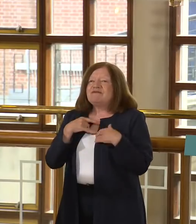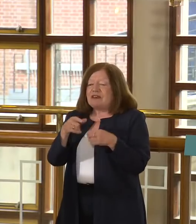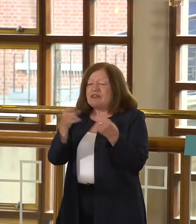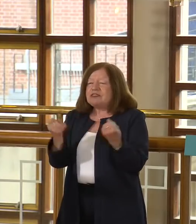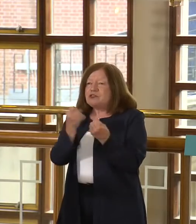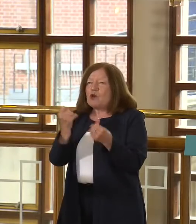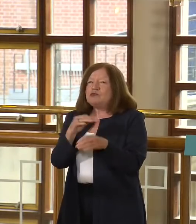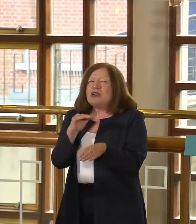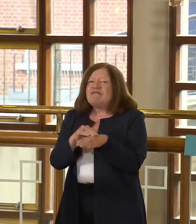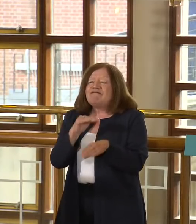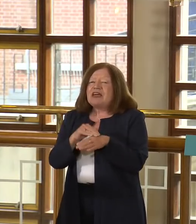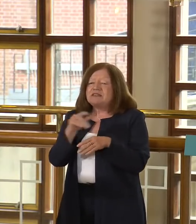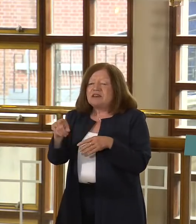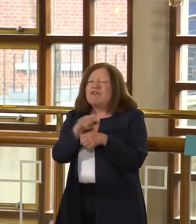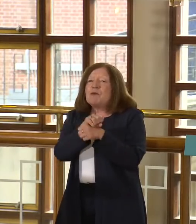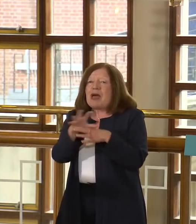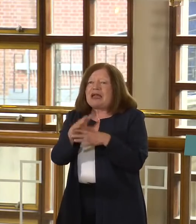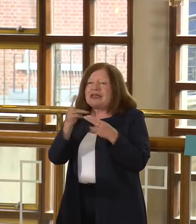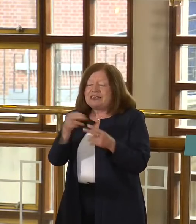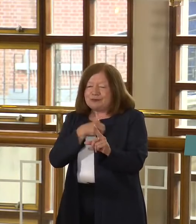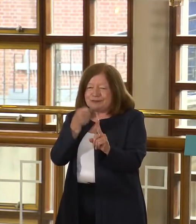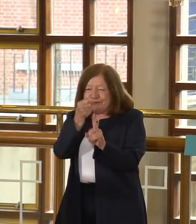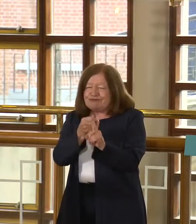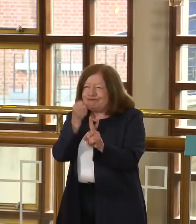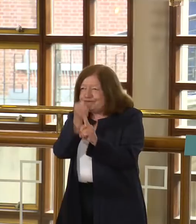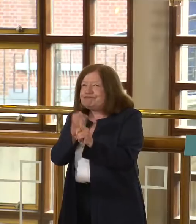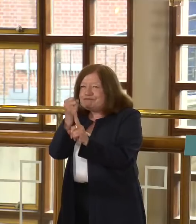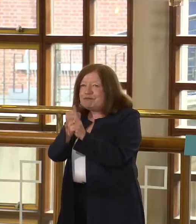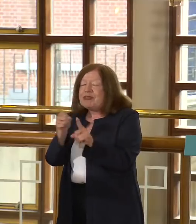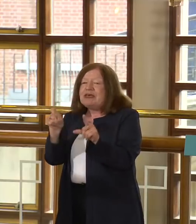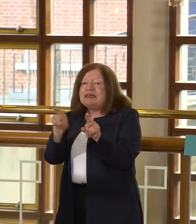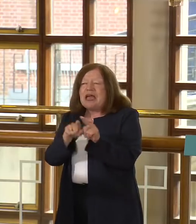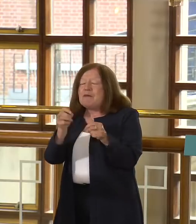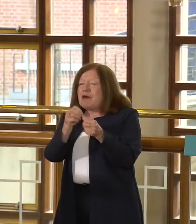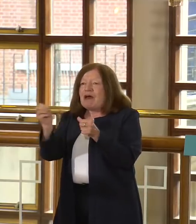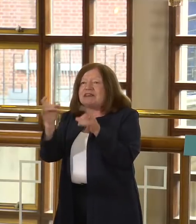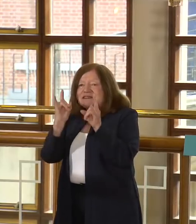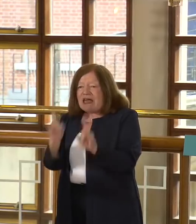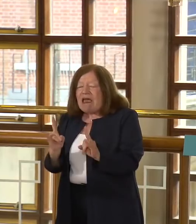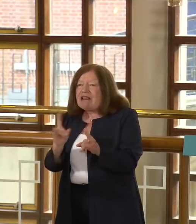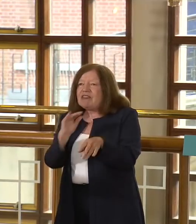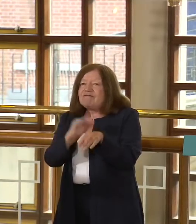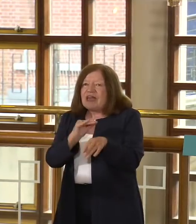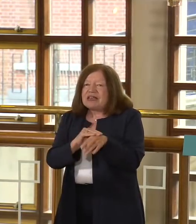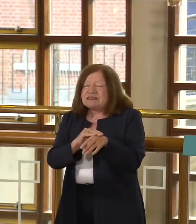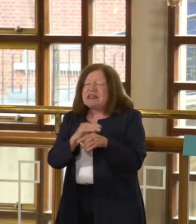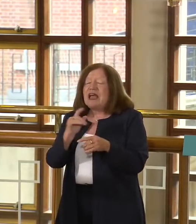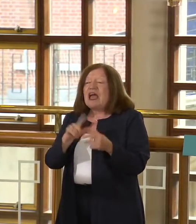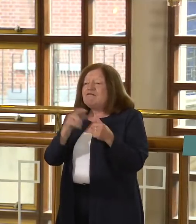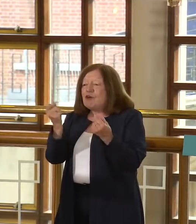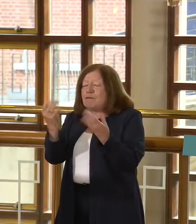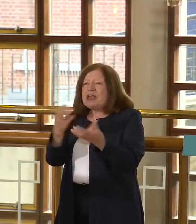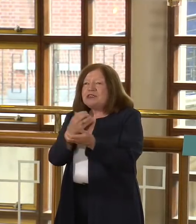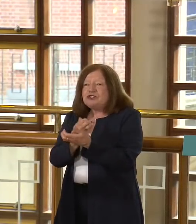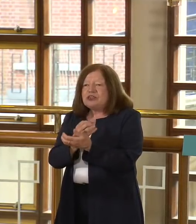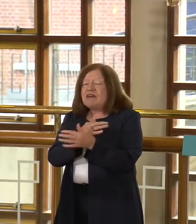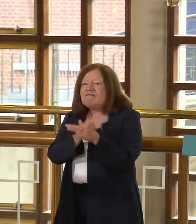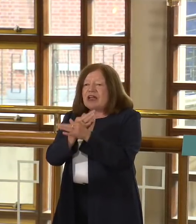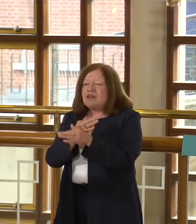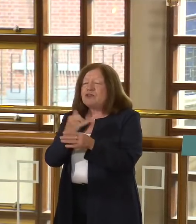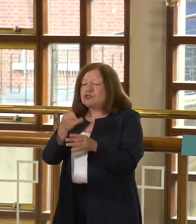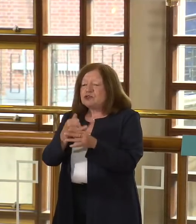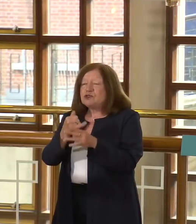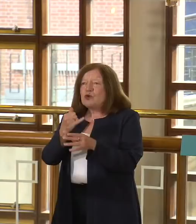social effects of the pandemic needed to be tackled just as much as the health effects and the threats. And for many children and families, the school meals